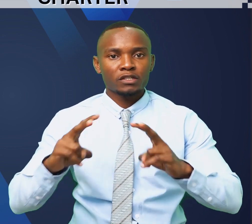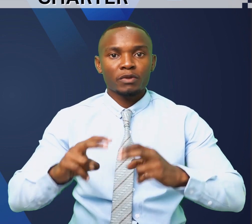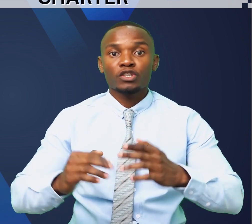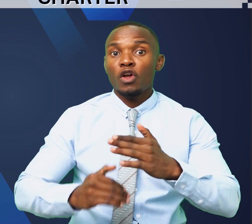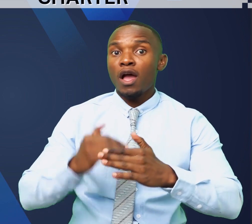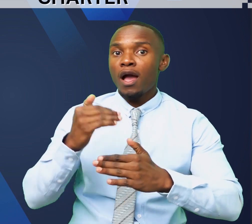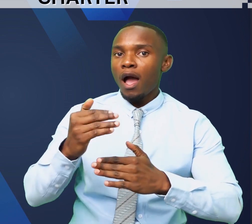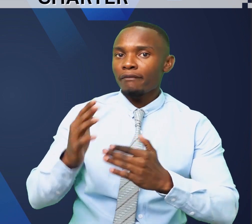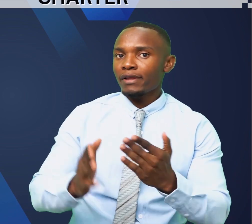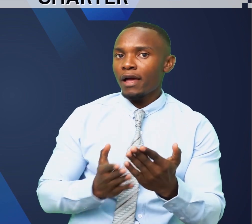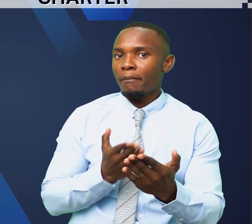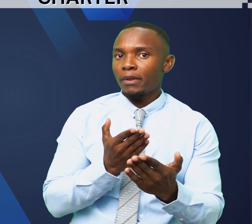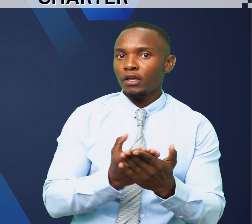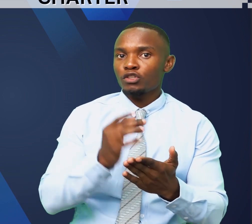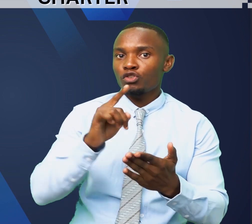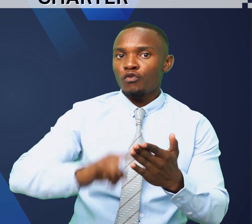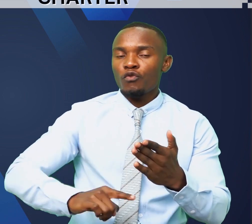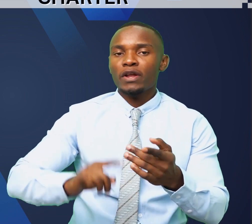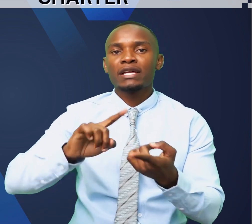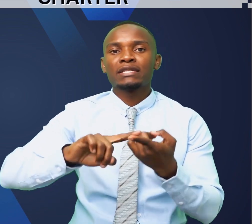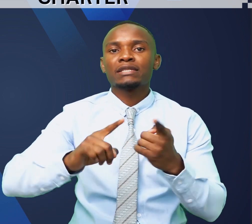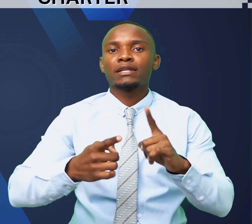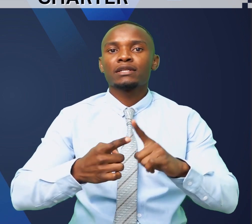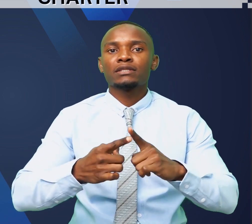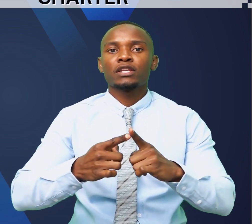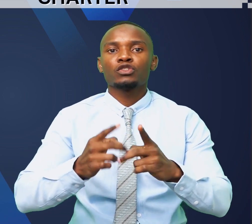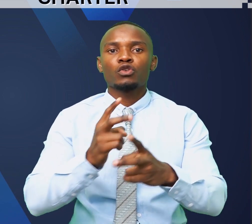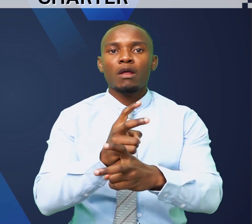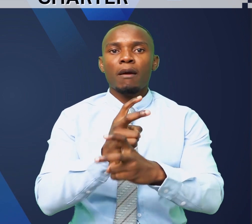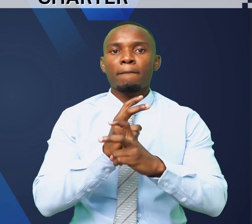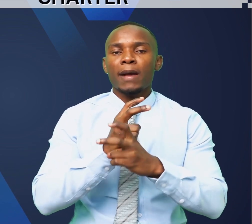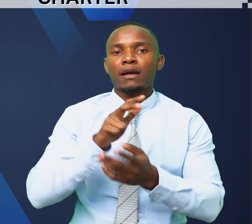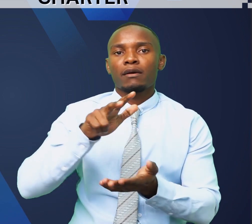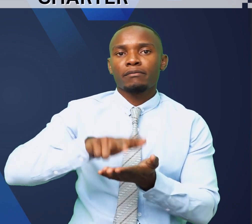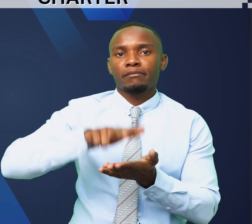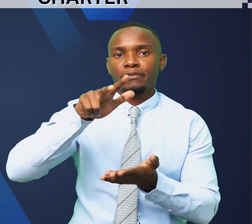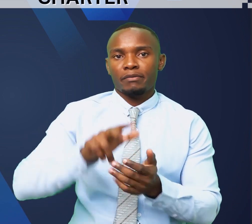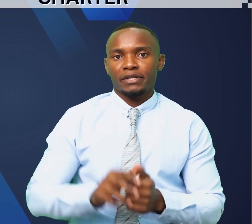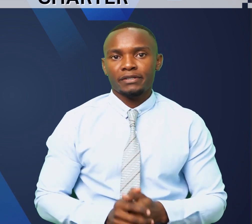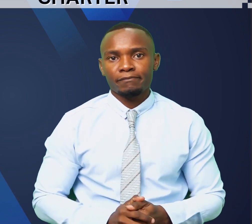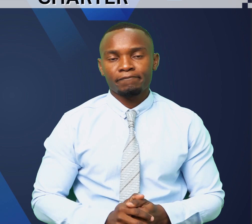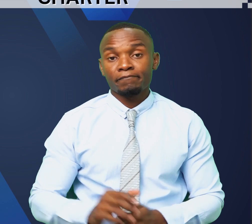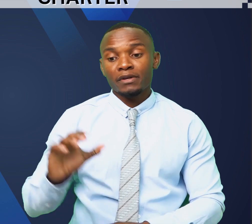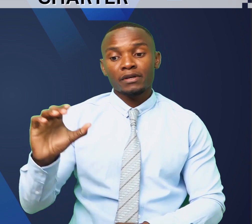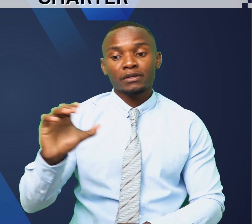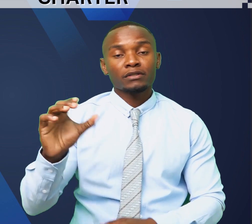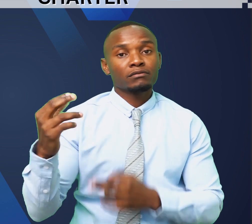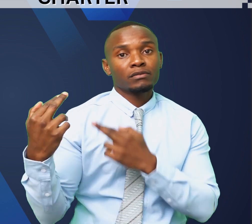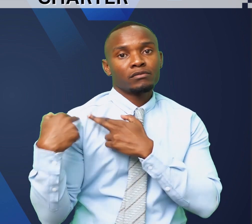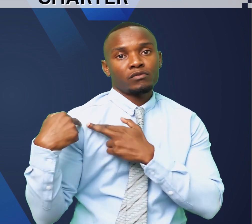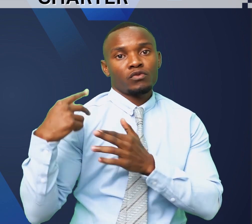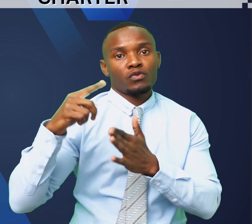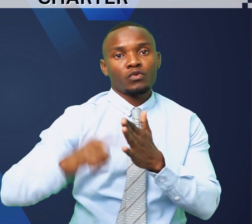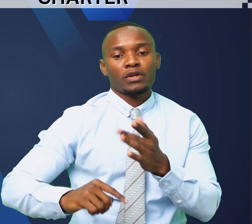inspection after application of standardization mark permit. Customer obligation.